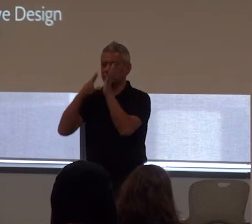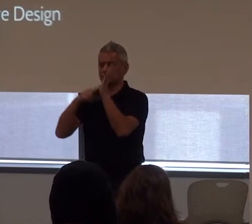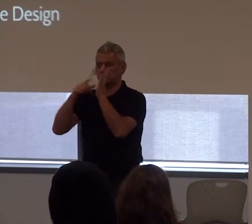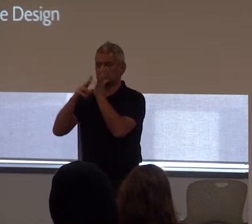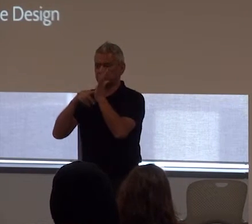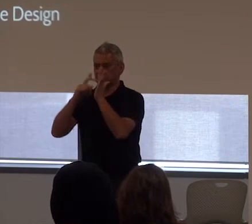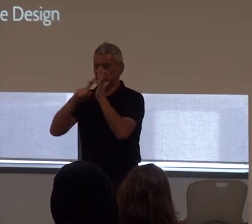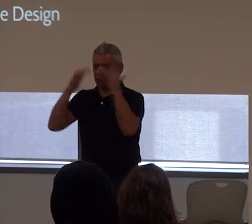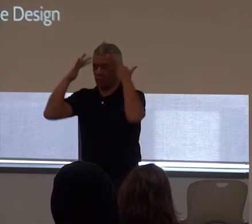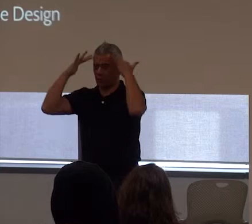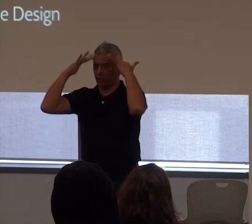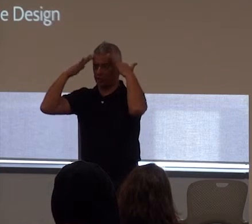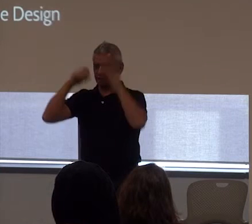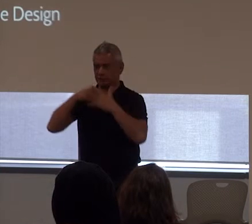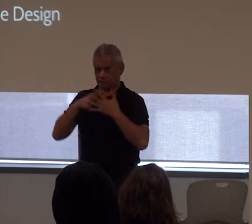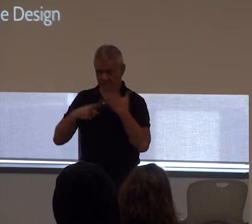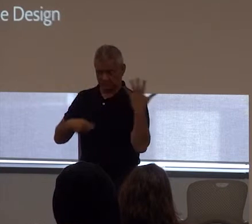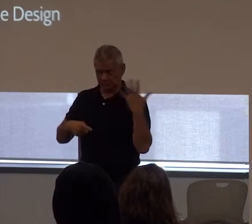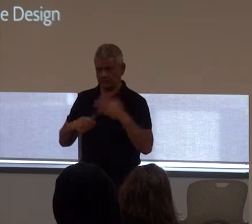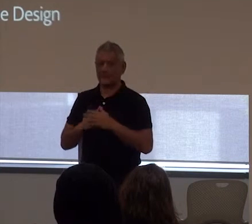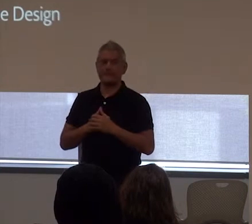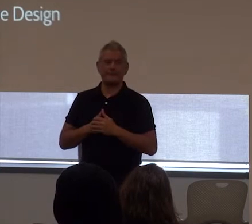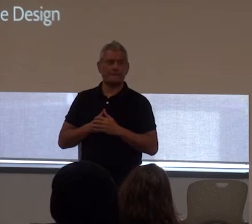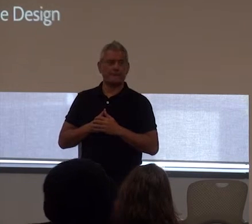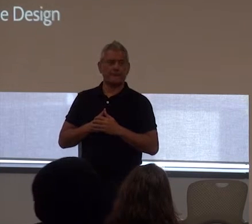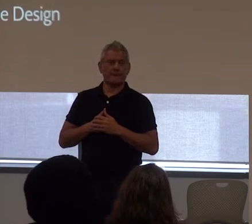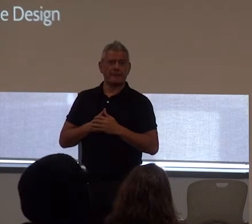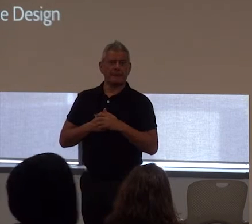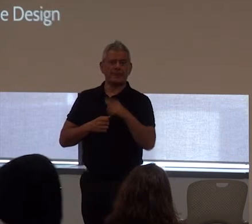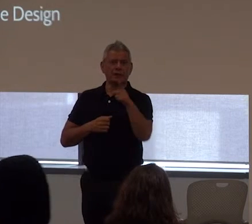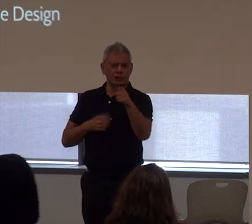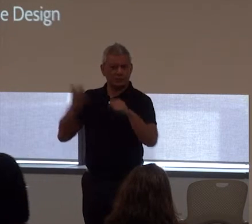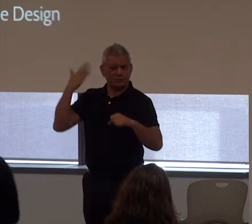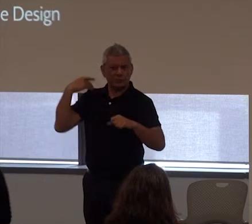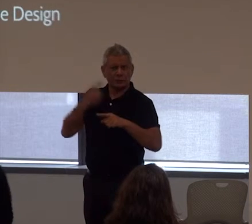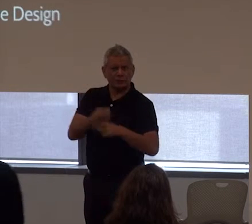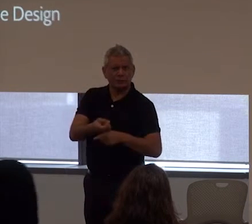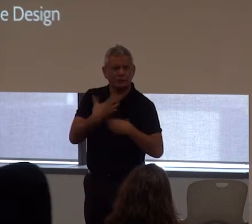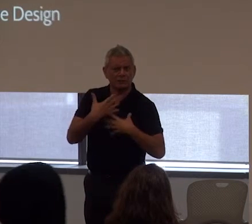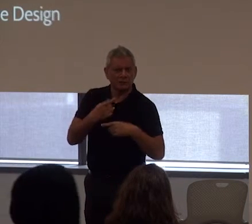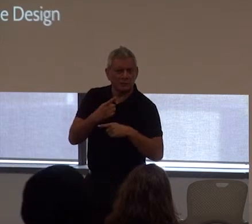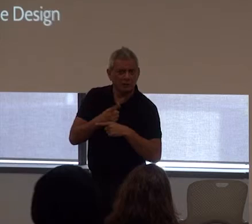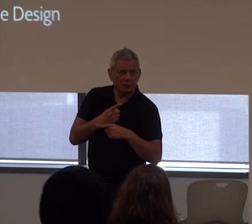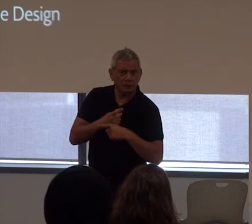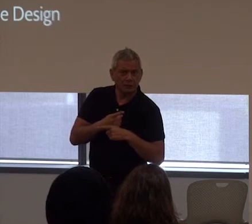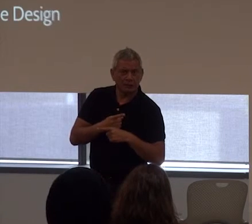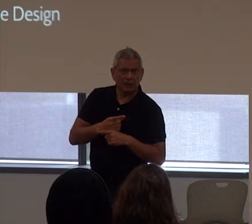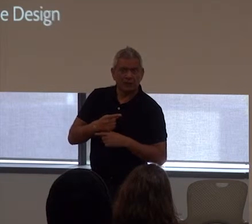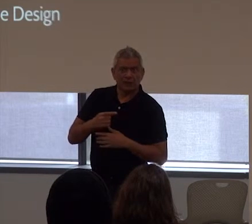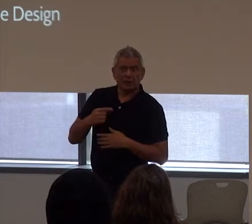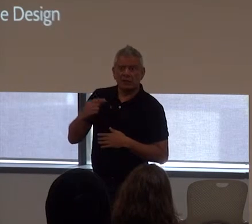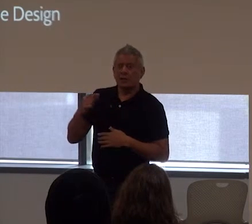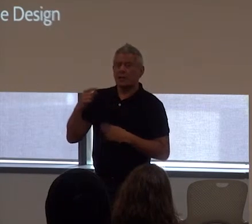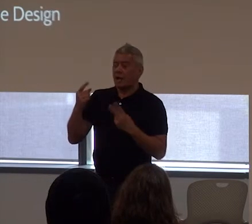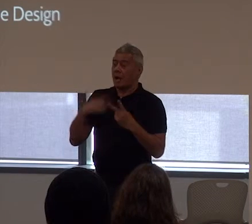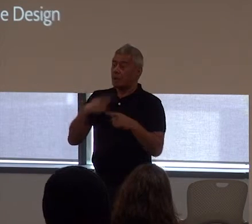Amy, did you know some more ones we were talking about before? Statistics? I know Gianna was mentioning the other